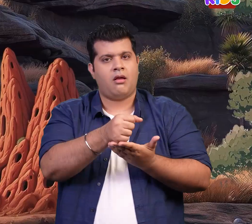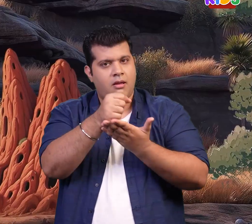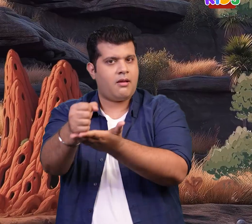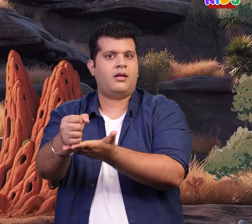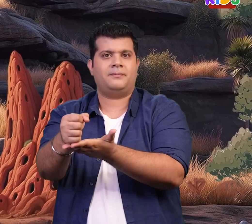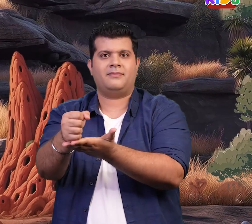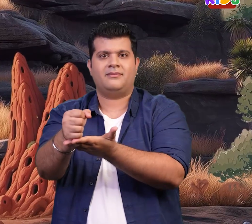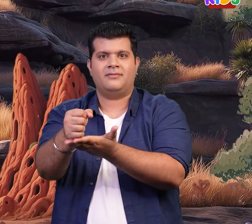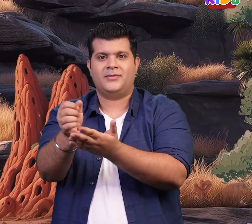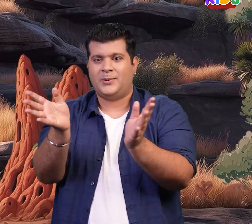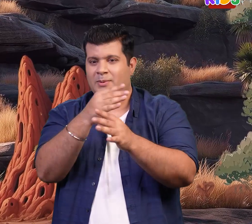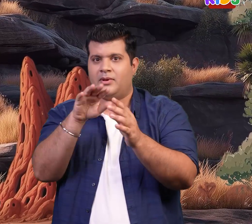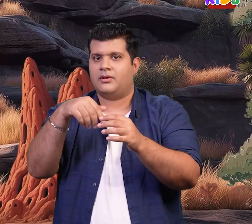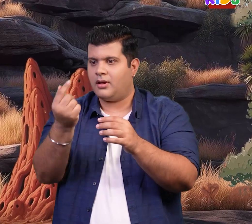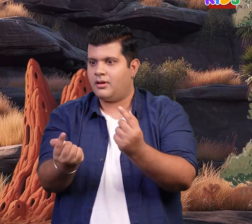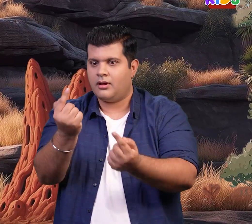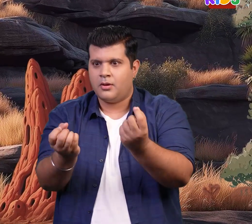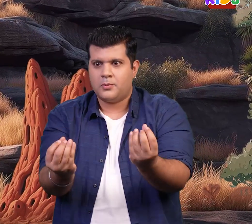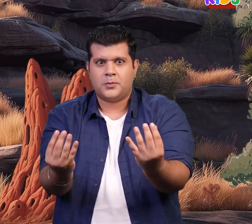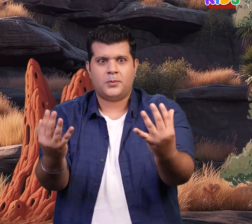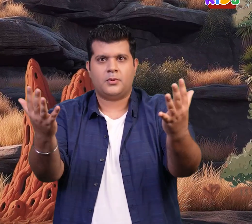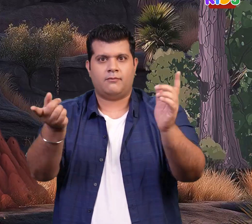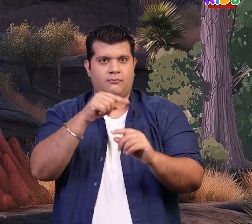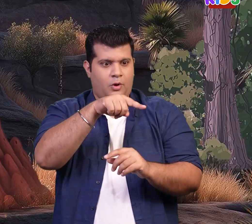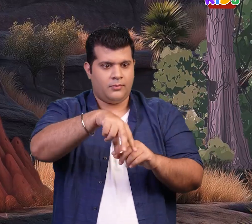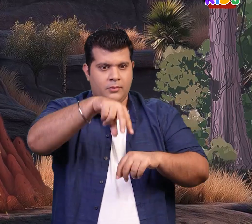helps crops grow on barren land.